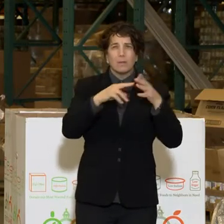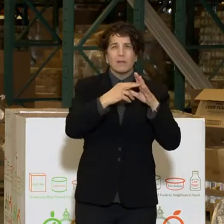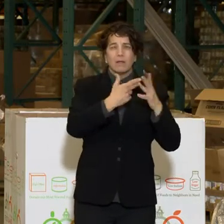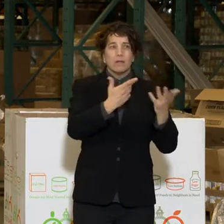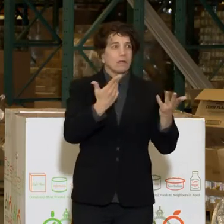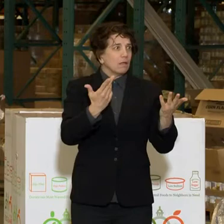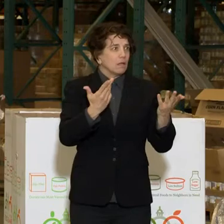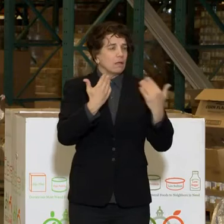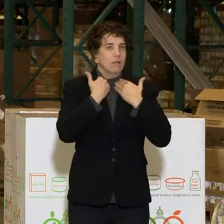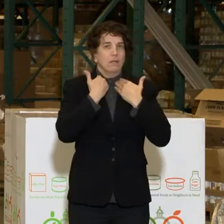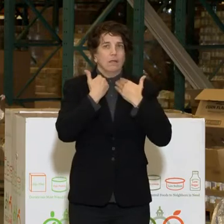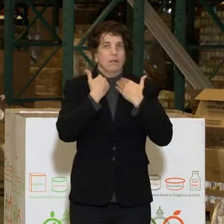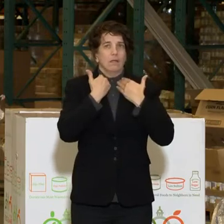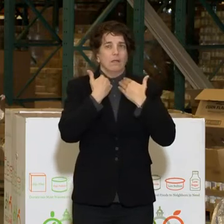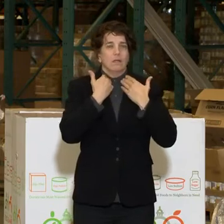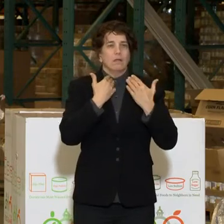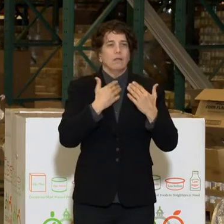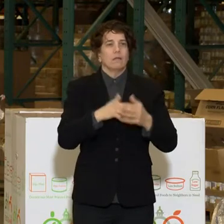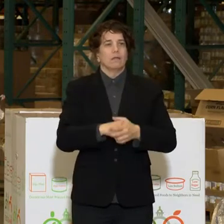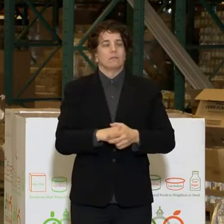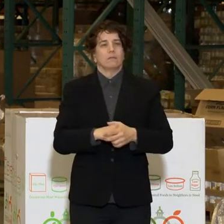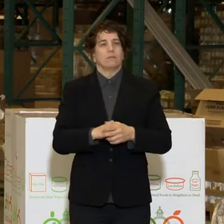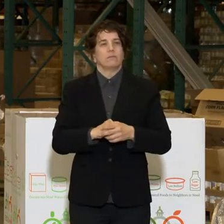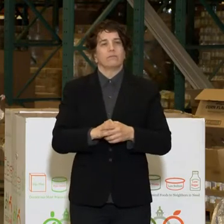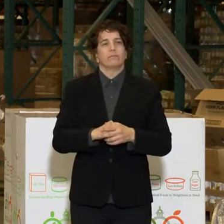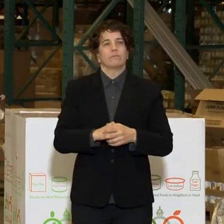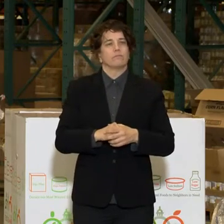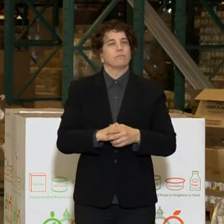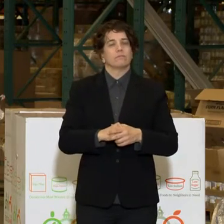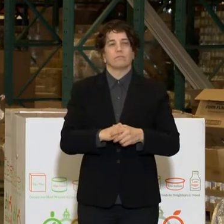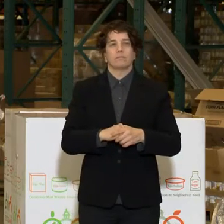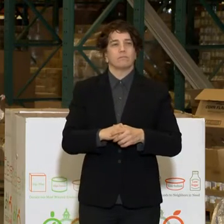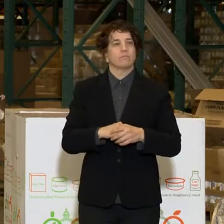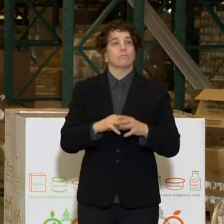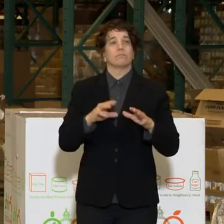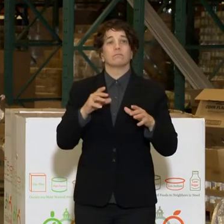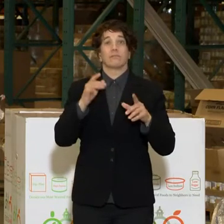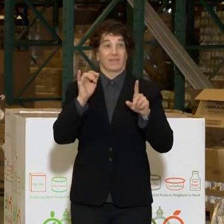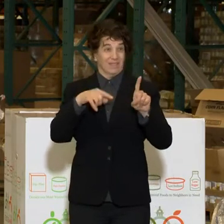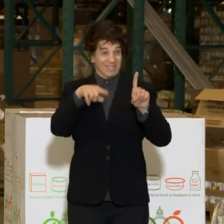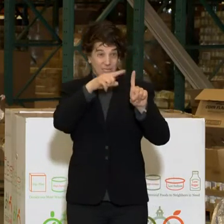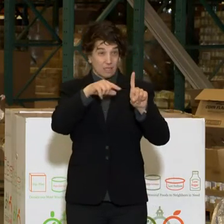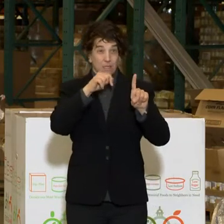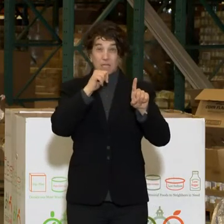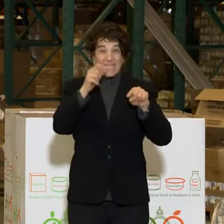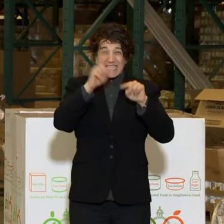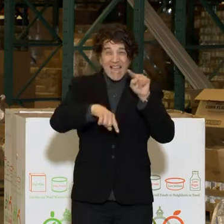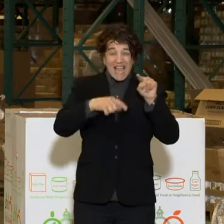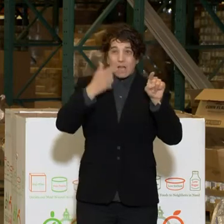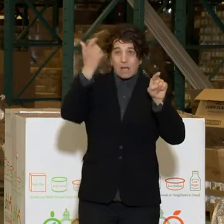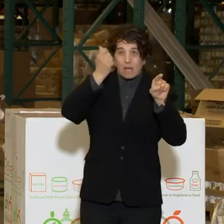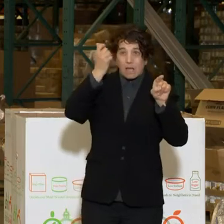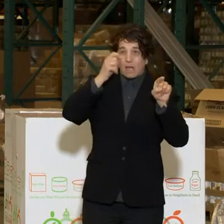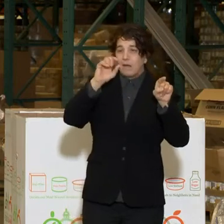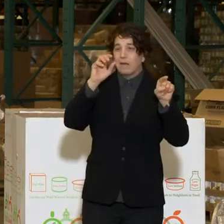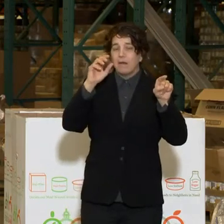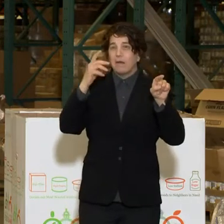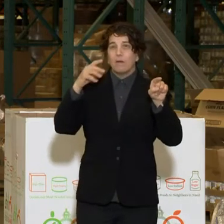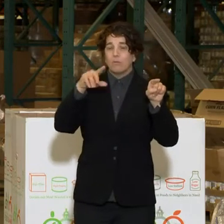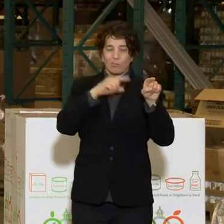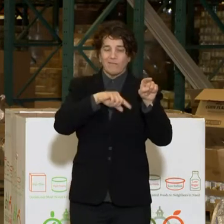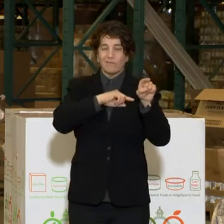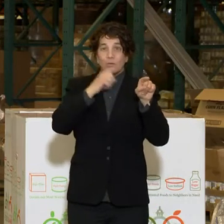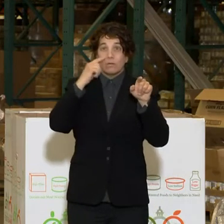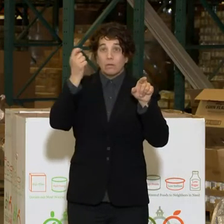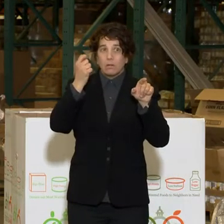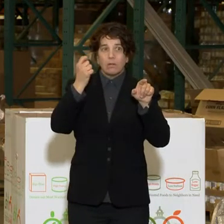provide some of the most vital services to us as residents of this great country. Unfortunately, the Department